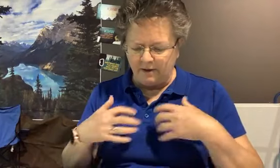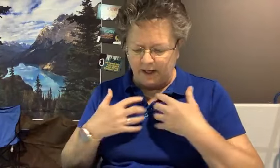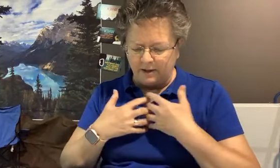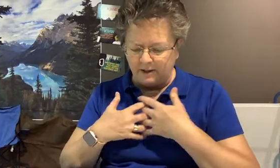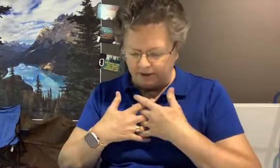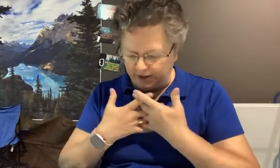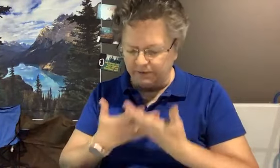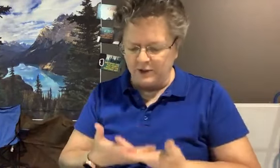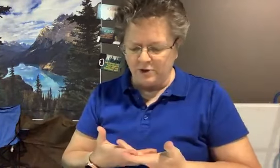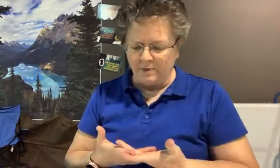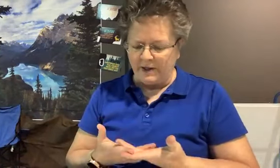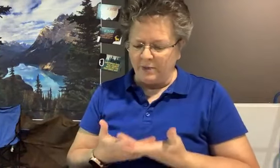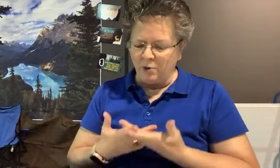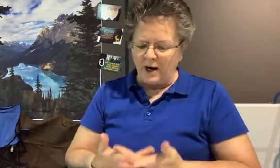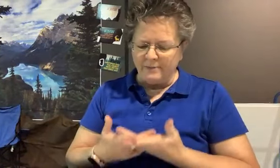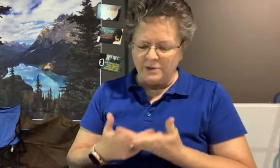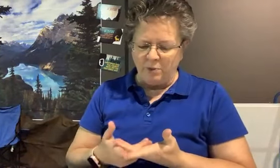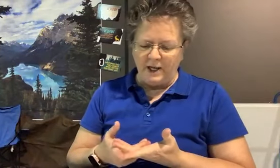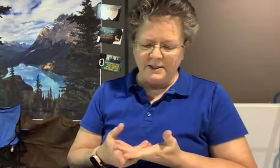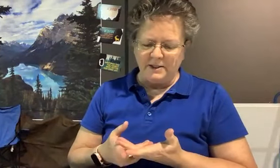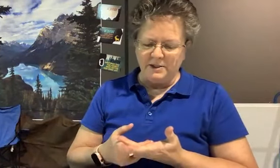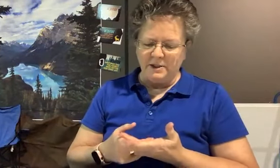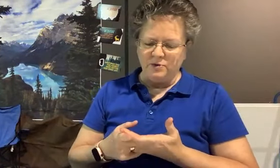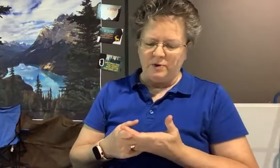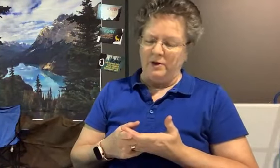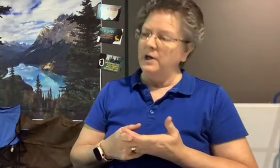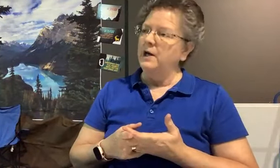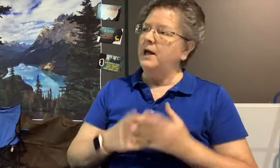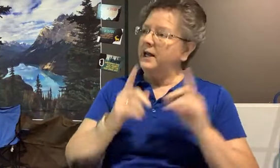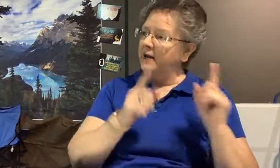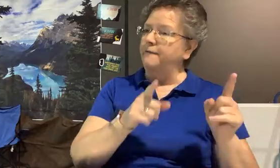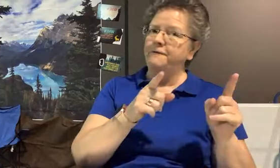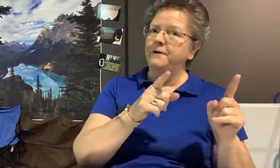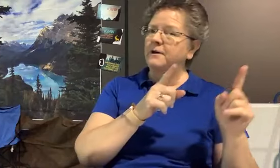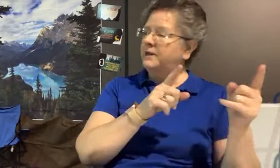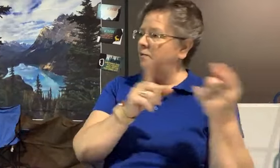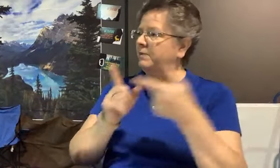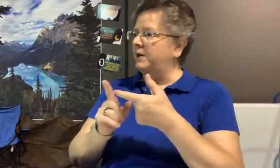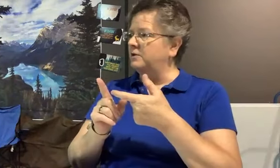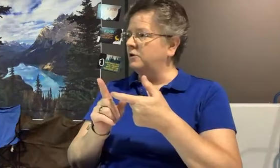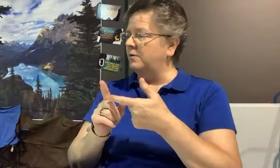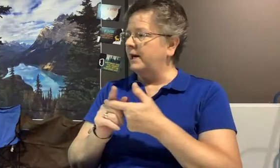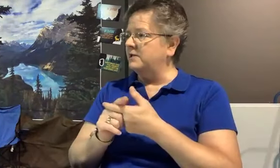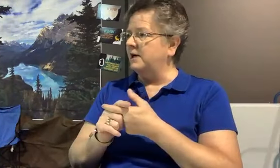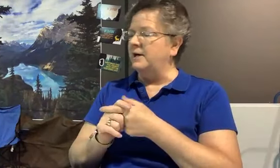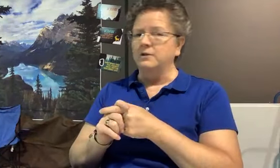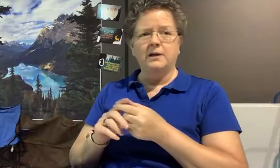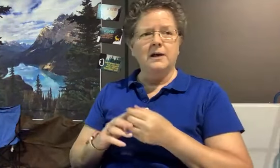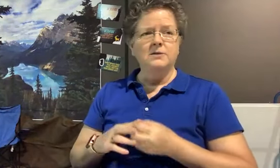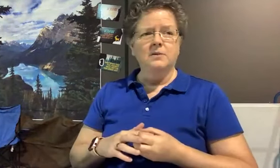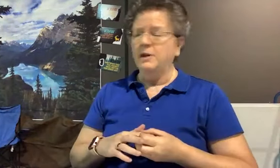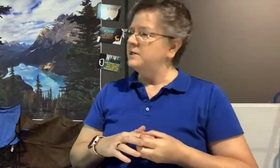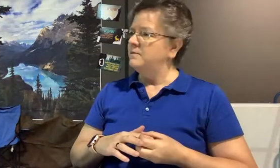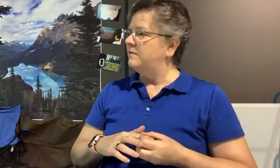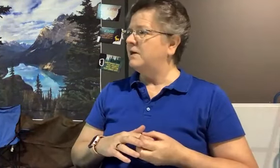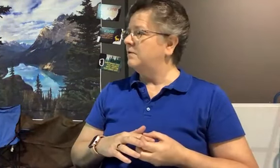and these visions are about the promised blessings to Israel if they repent and turn back to God. Do you think God's going to bless them if they don't